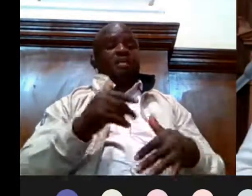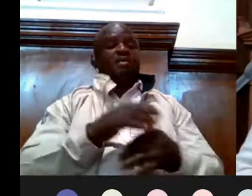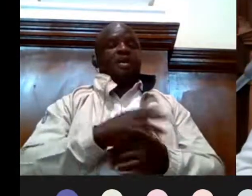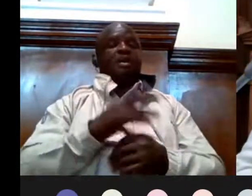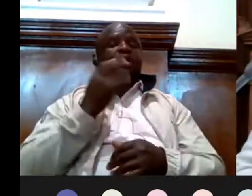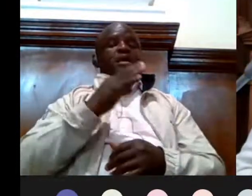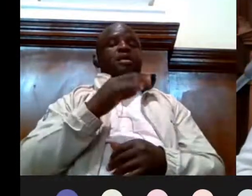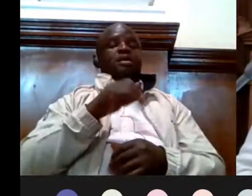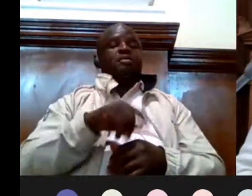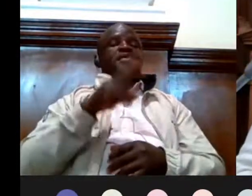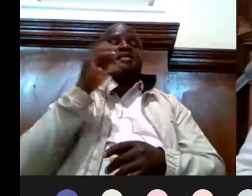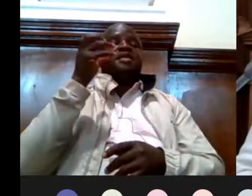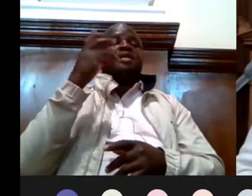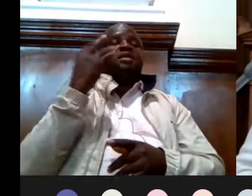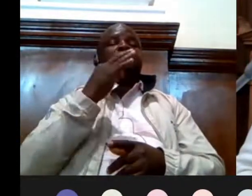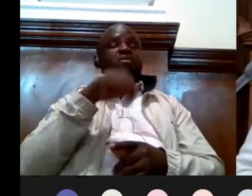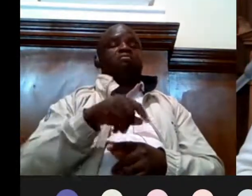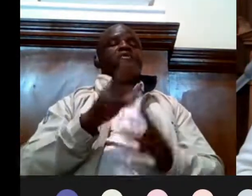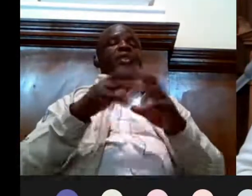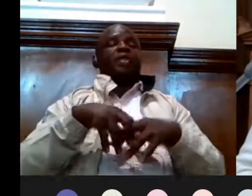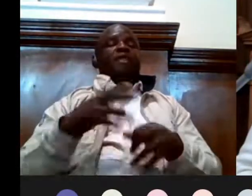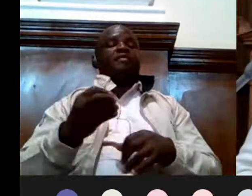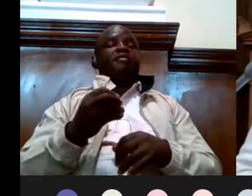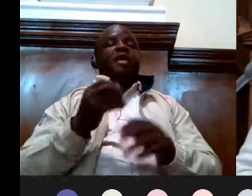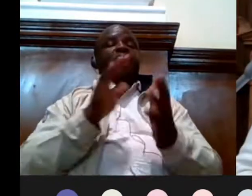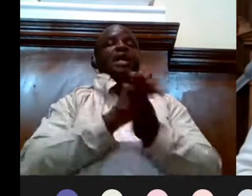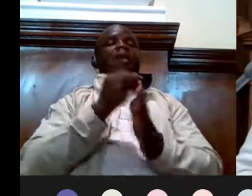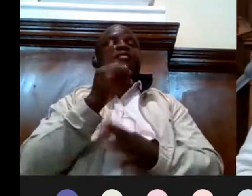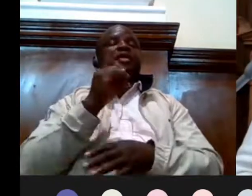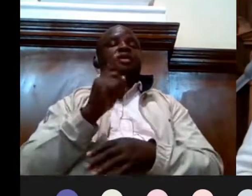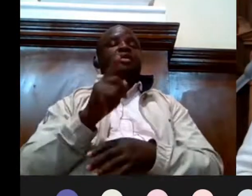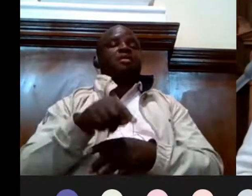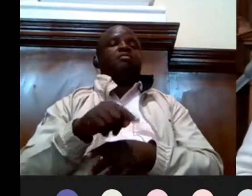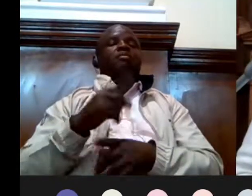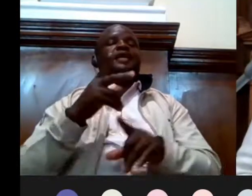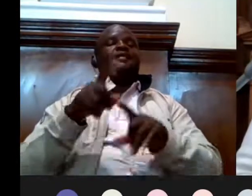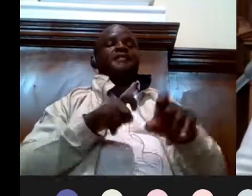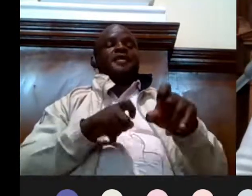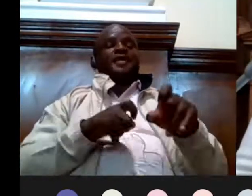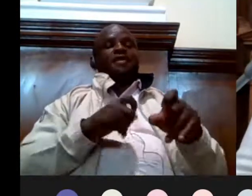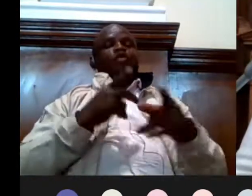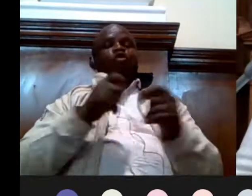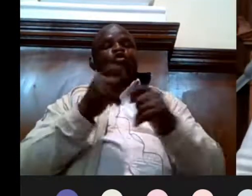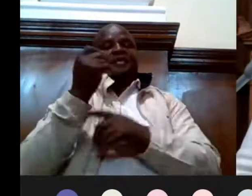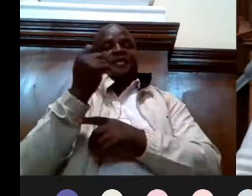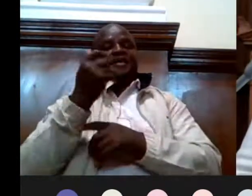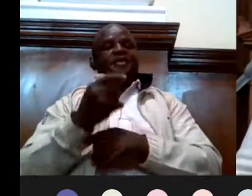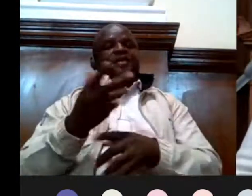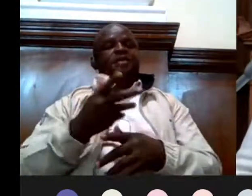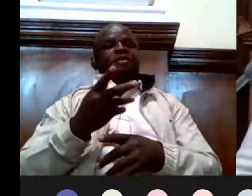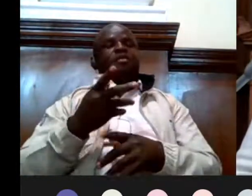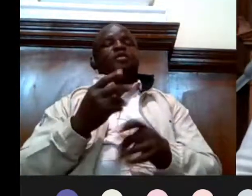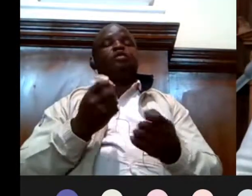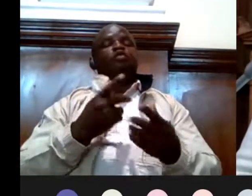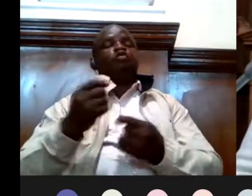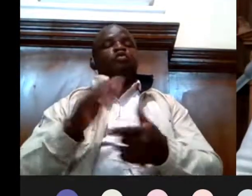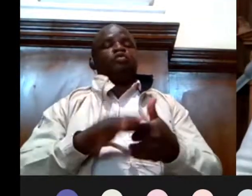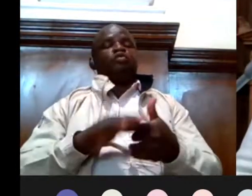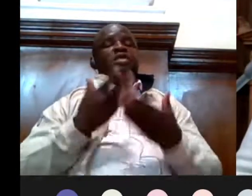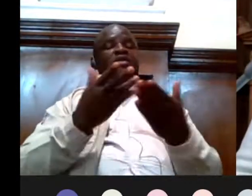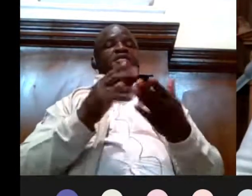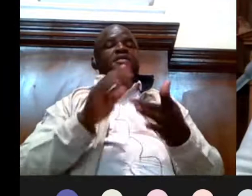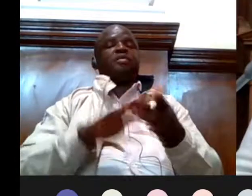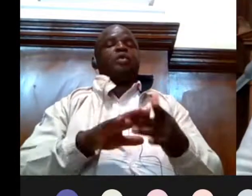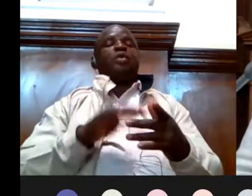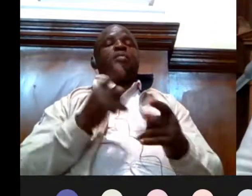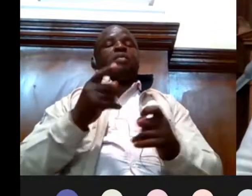Free State as dysfunctional. These 11 are totally unable to manage their finances, deliver basic services, or